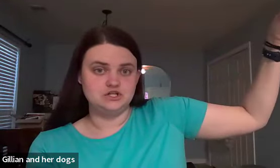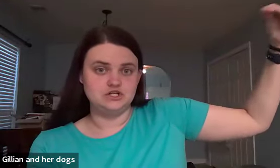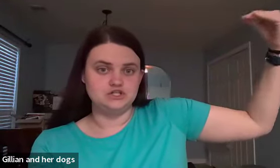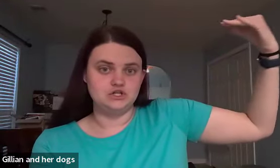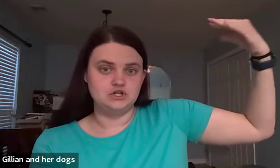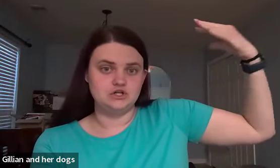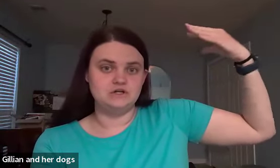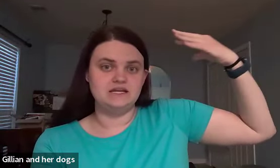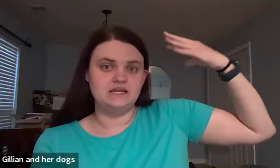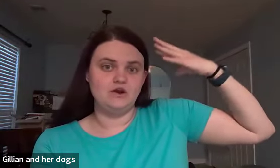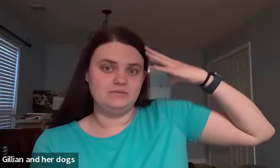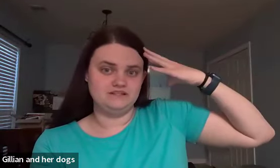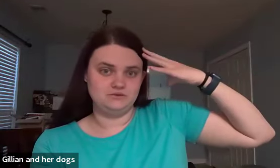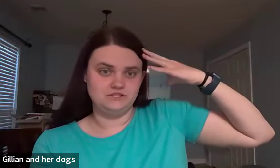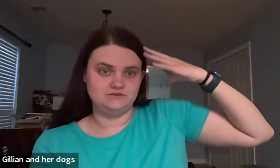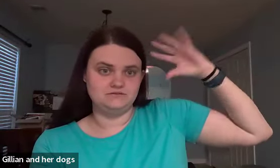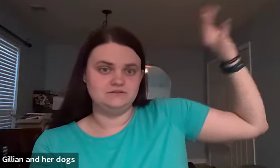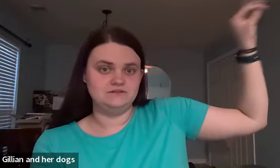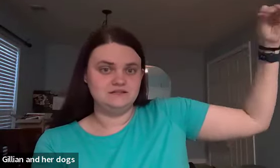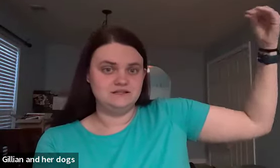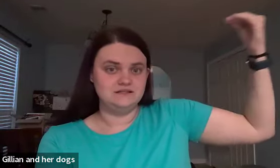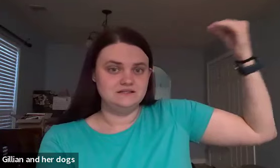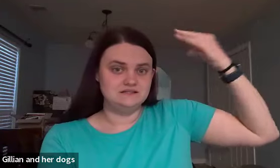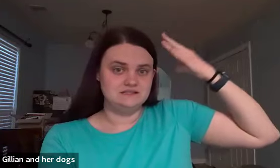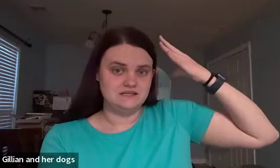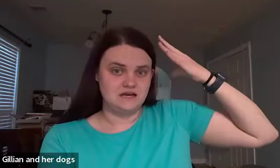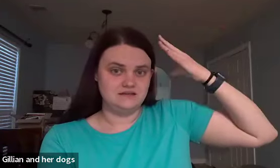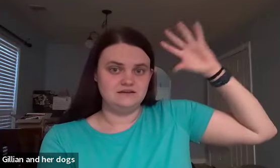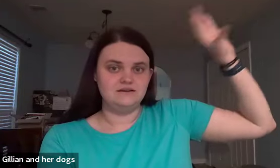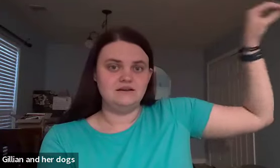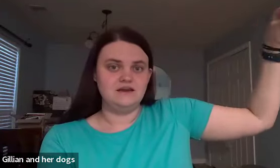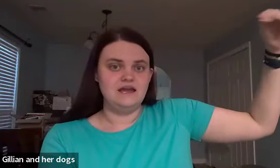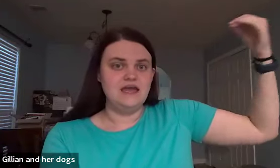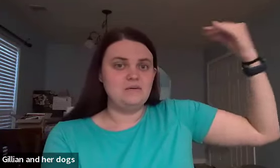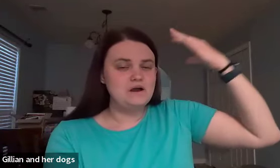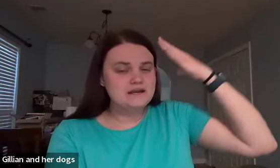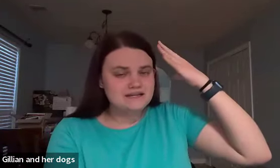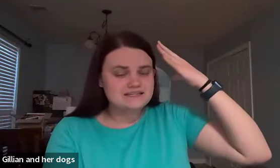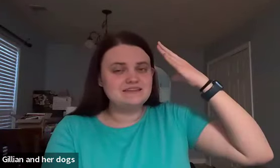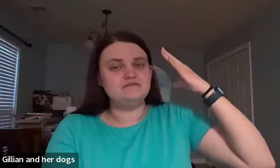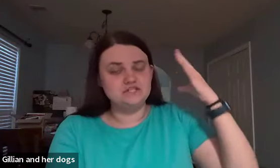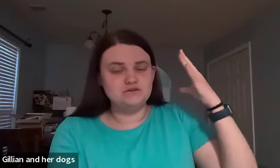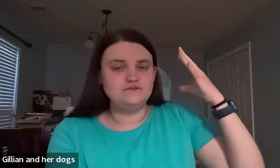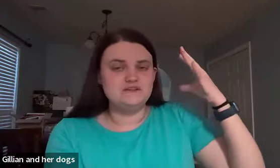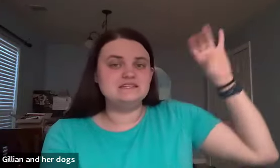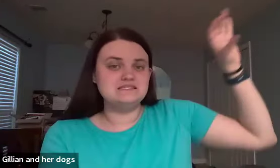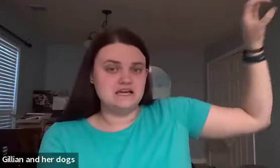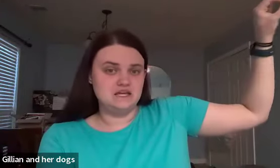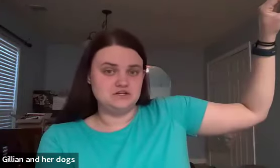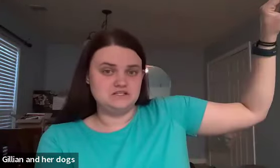you're going to turn it and open towards you. Sun. And what it is, like the visual for this is like, here's